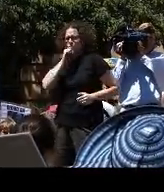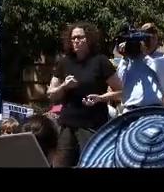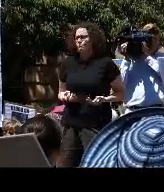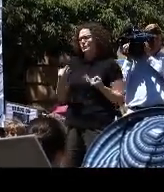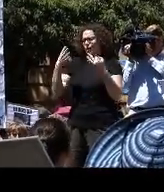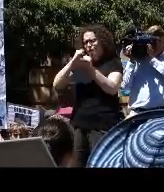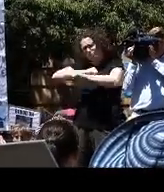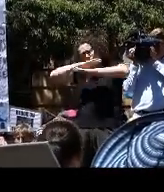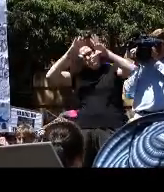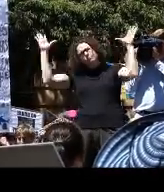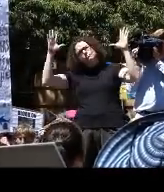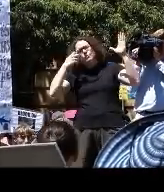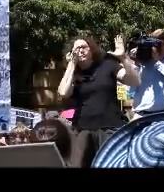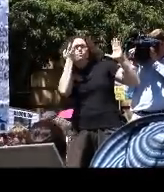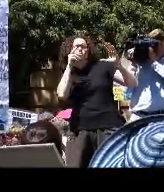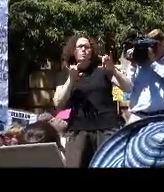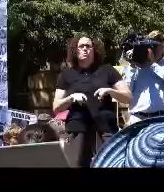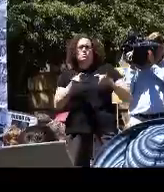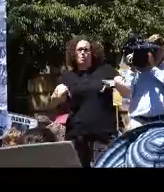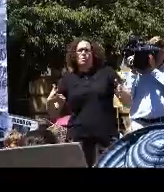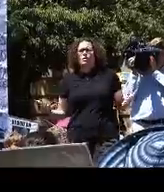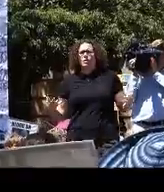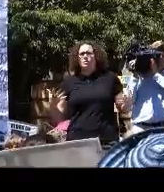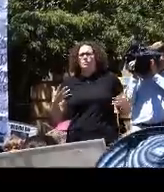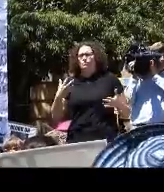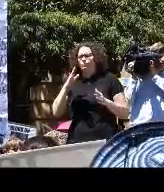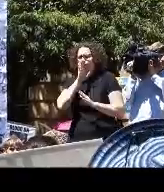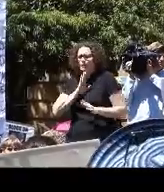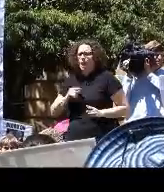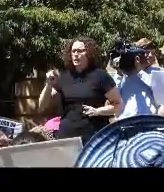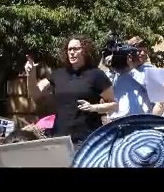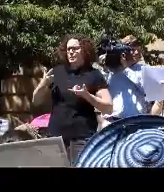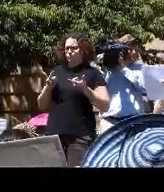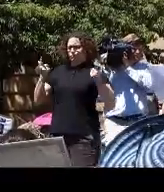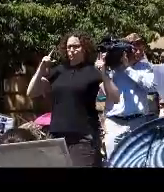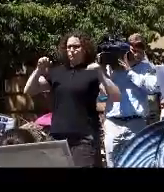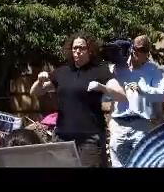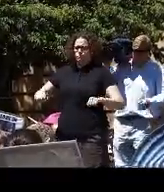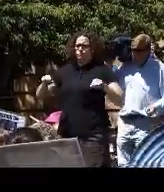vision, and it's sad he leads today's Australia.